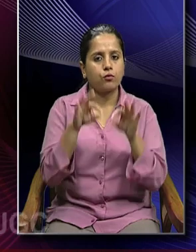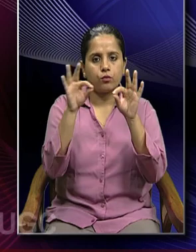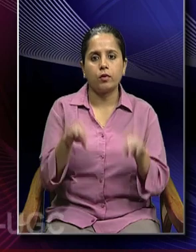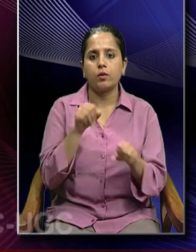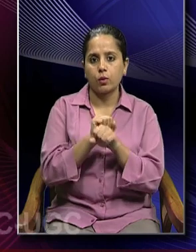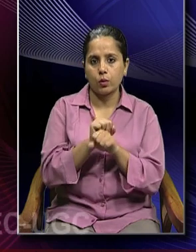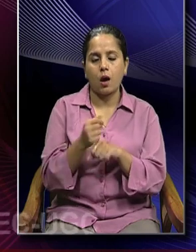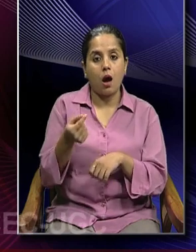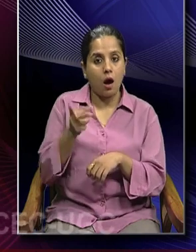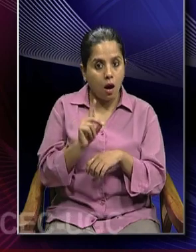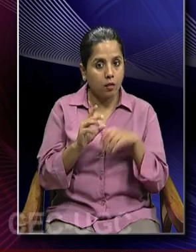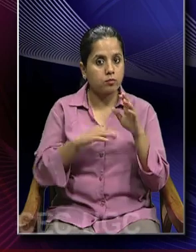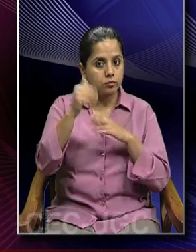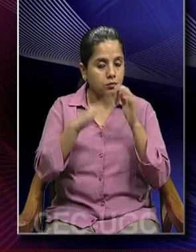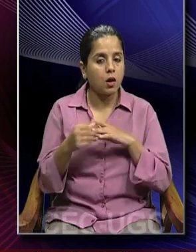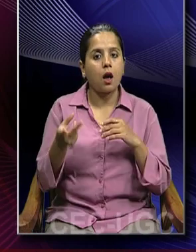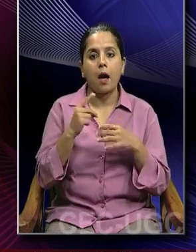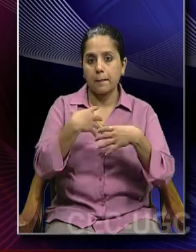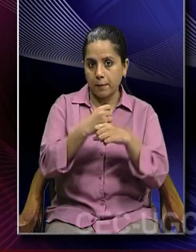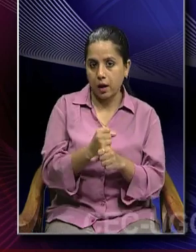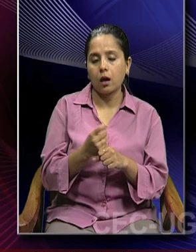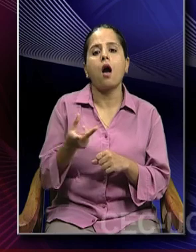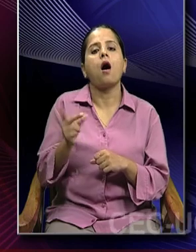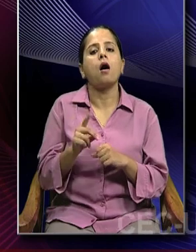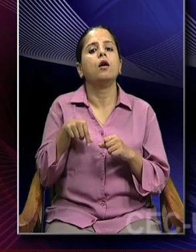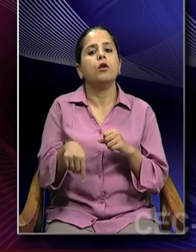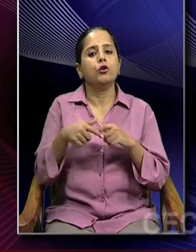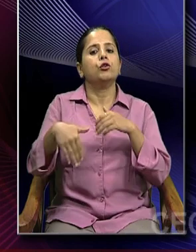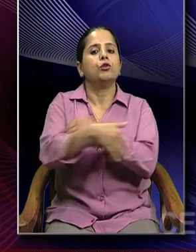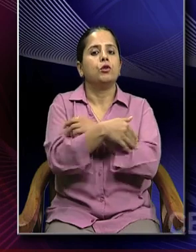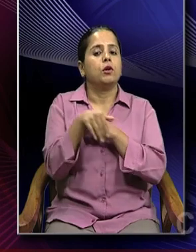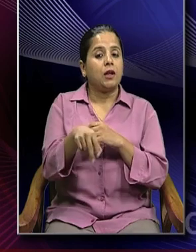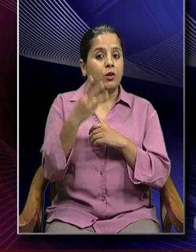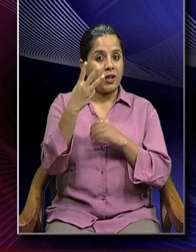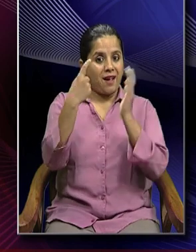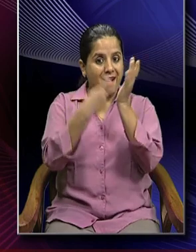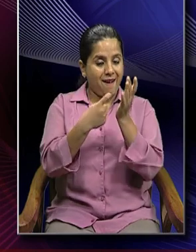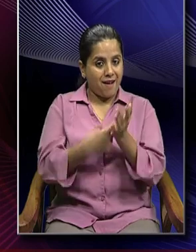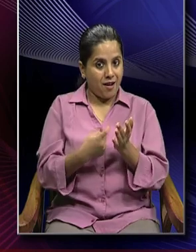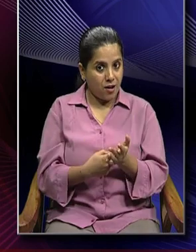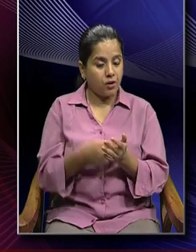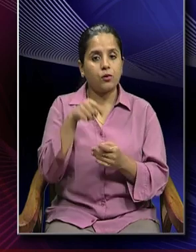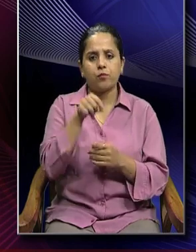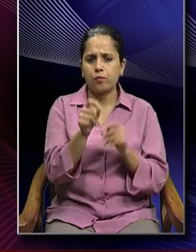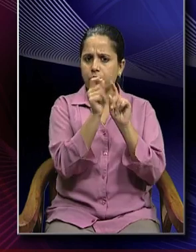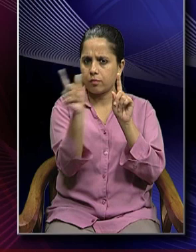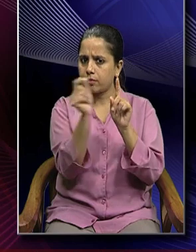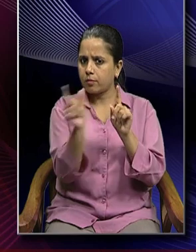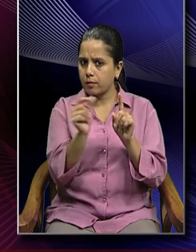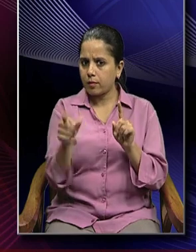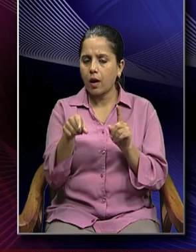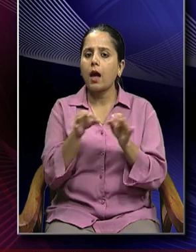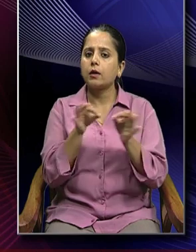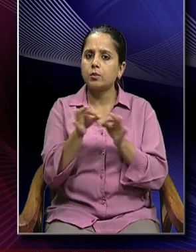about reinvent, restructure and re-engineer. So, these 3 R's are basically an acronym to